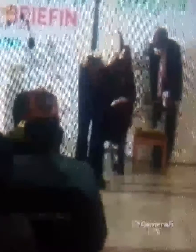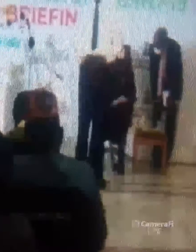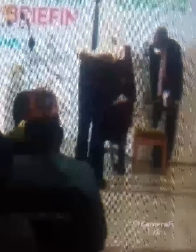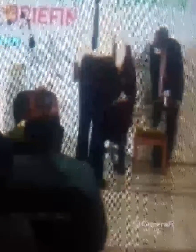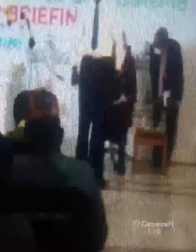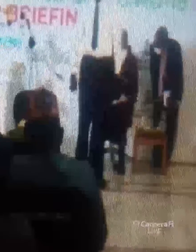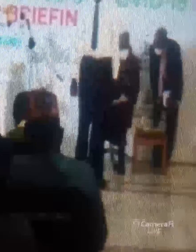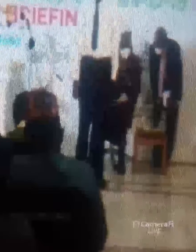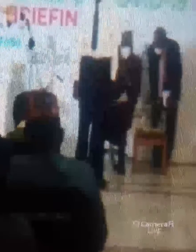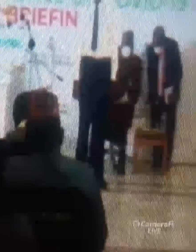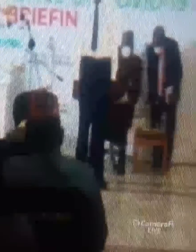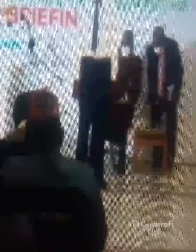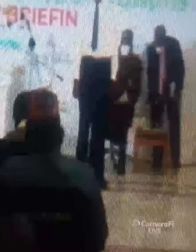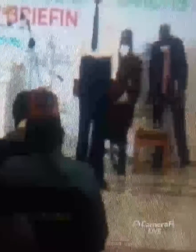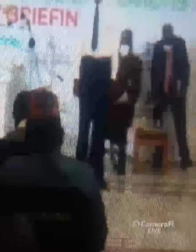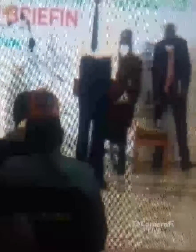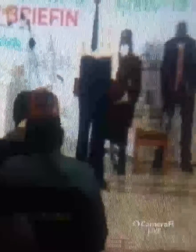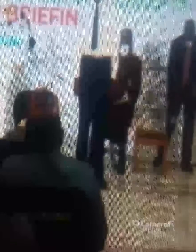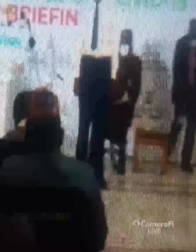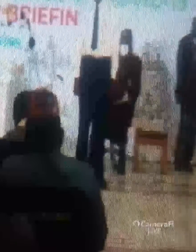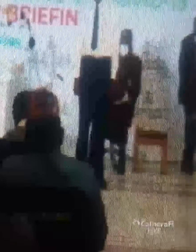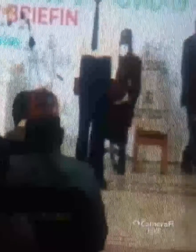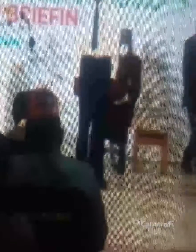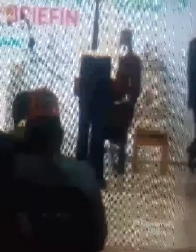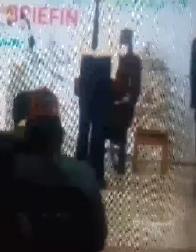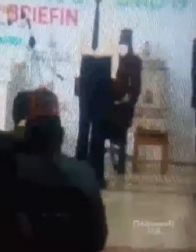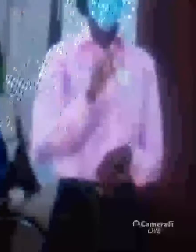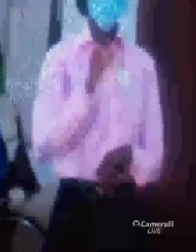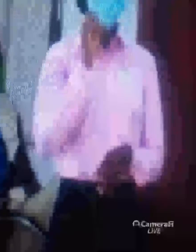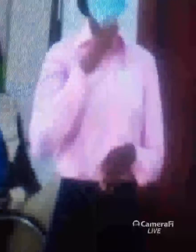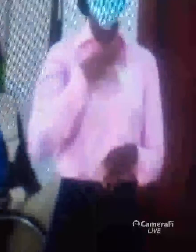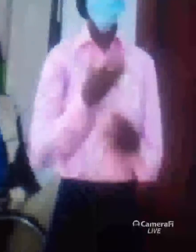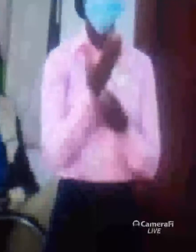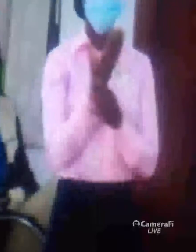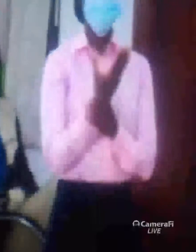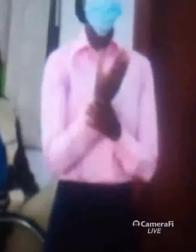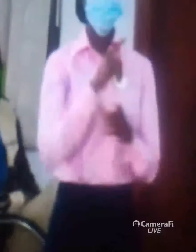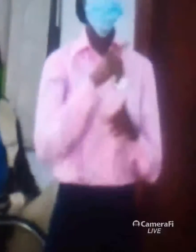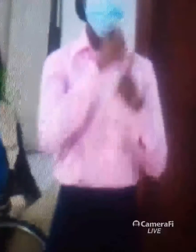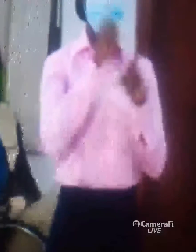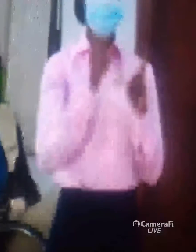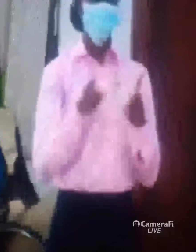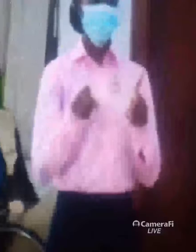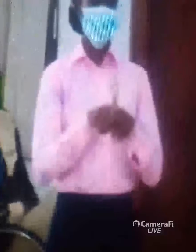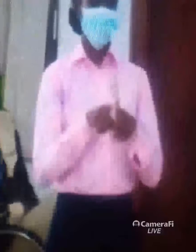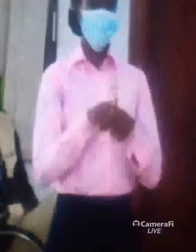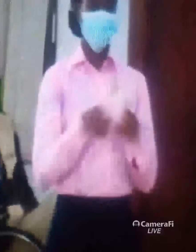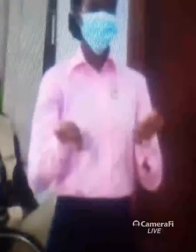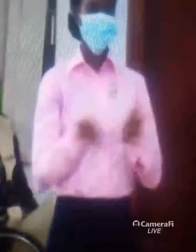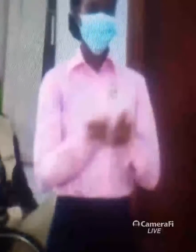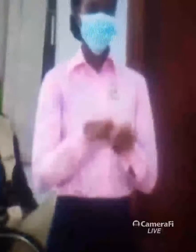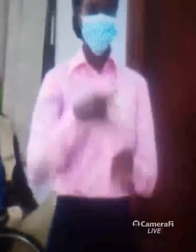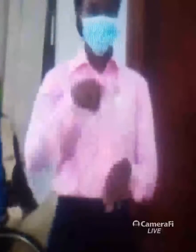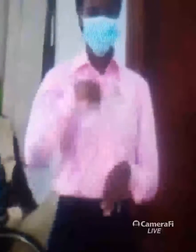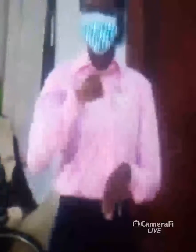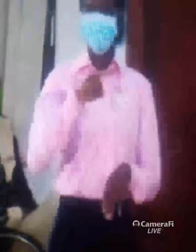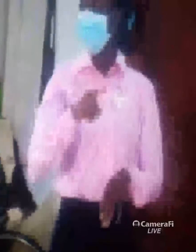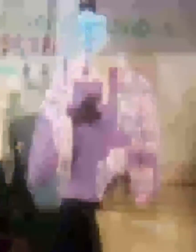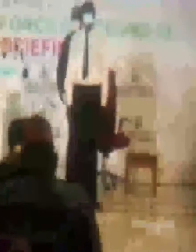at the chairman of PTF. He would handle the question as well as his closing remarks. Here's your